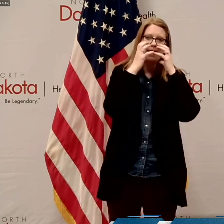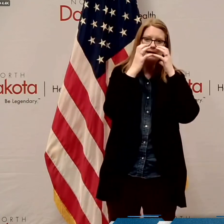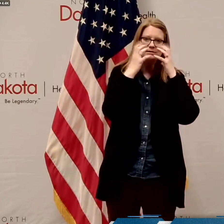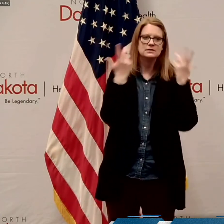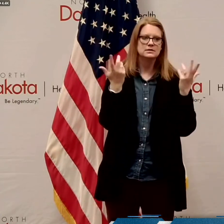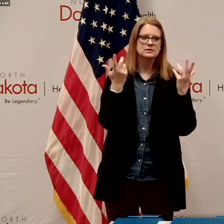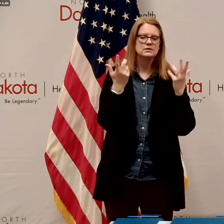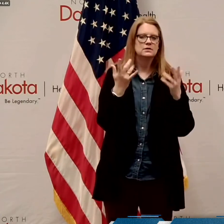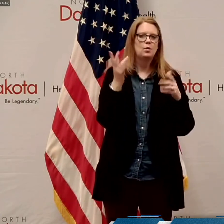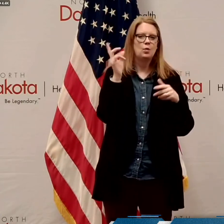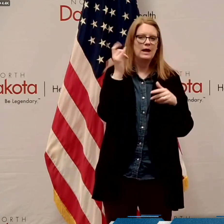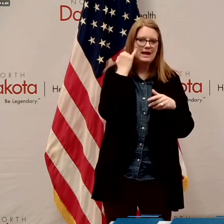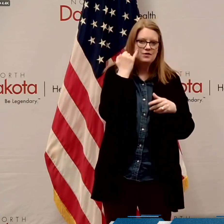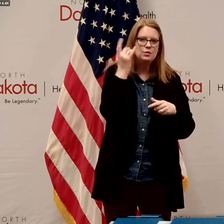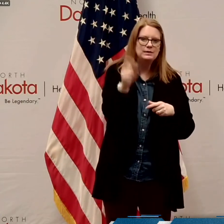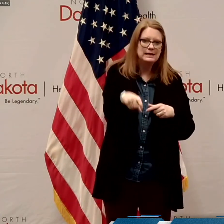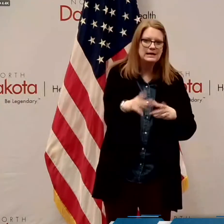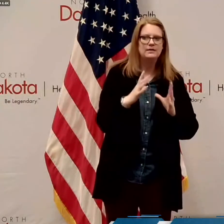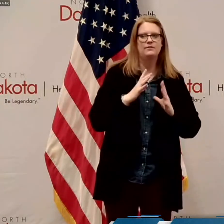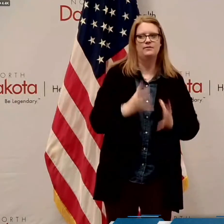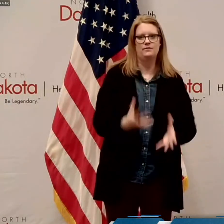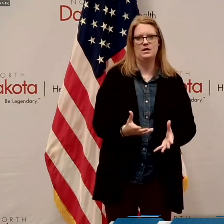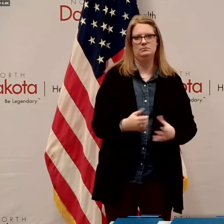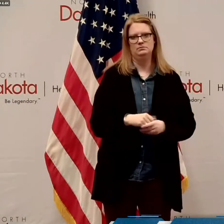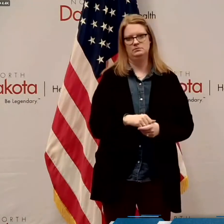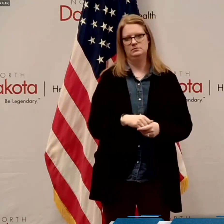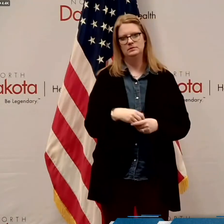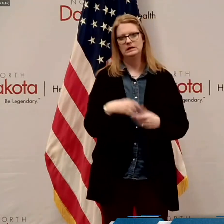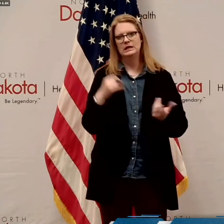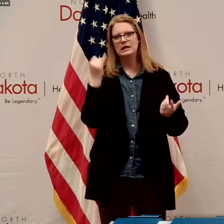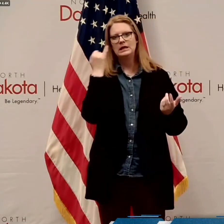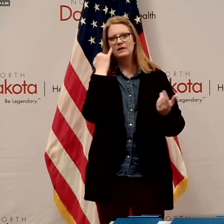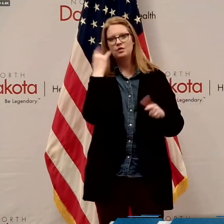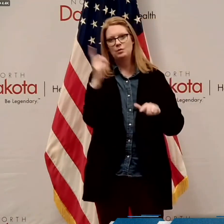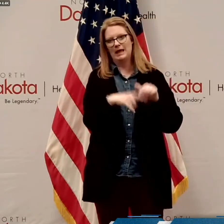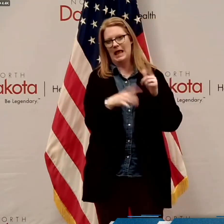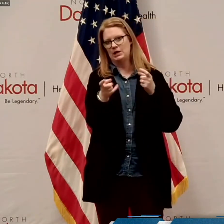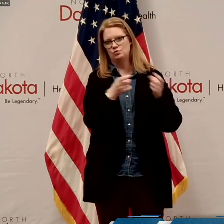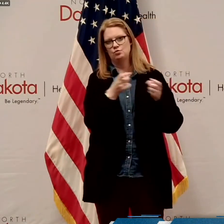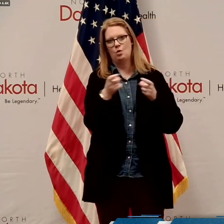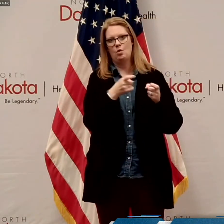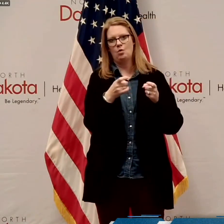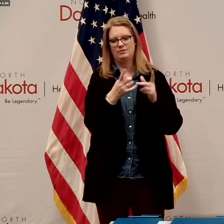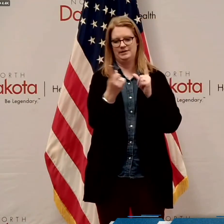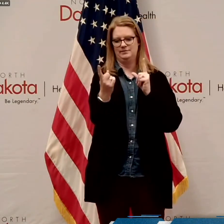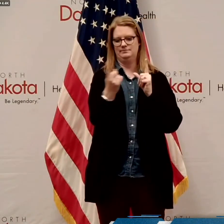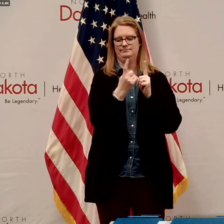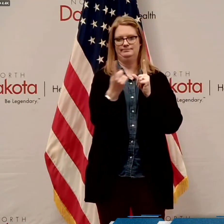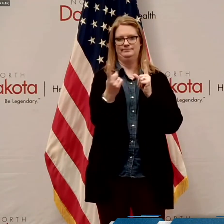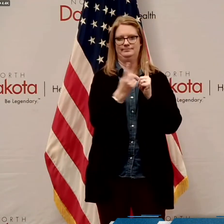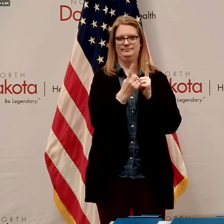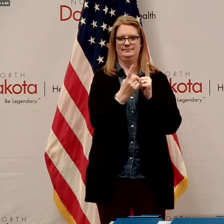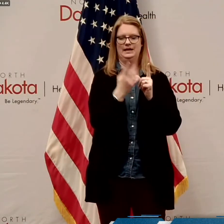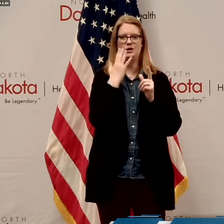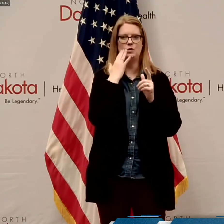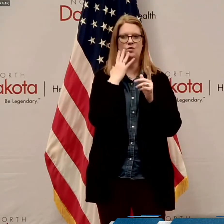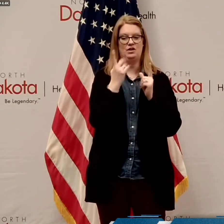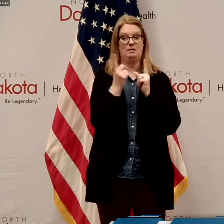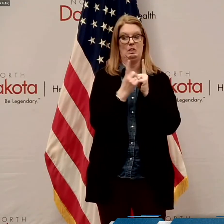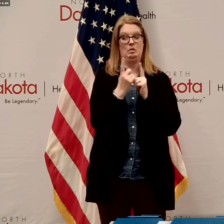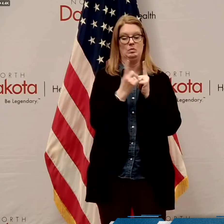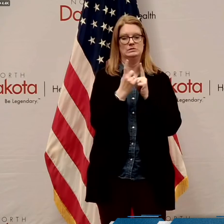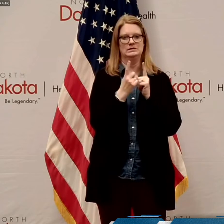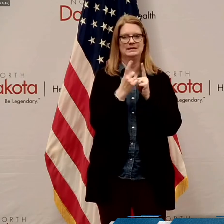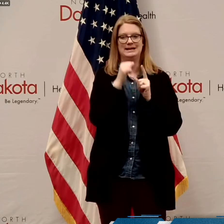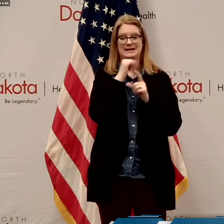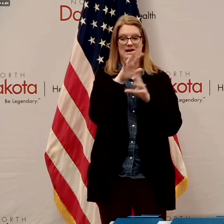will see people that when they wear the mask, when you're in a position when you can't control whether you're within 6 feet of people for a prolonged period of time that who's not